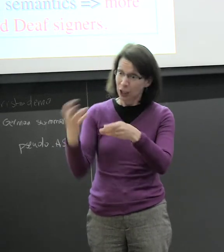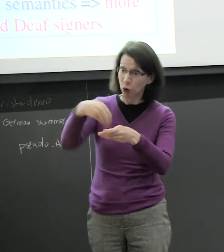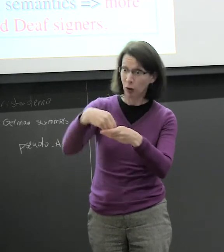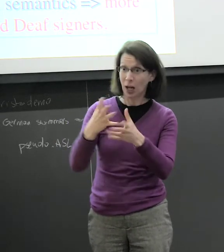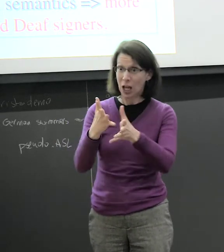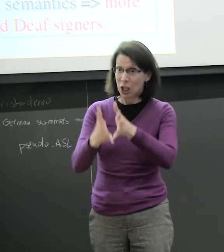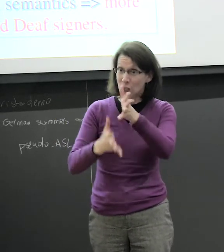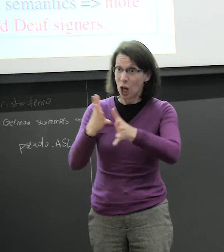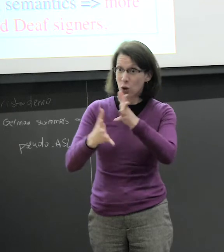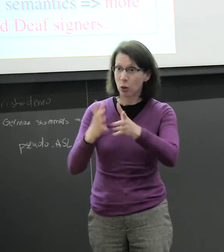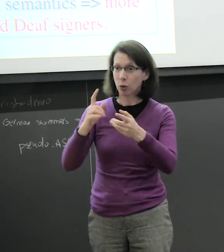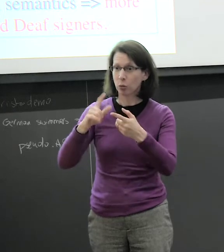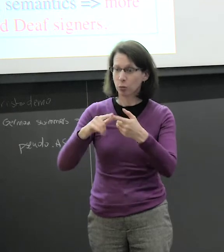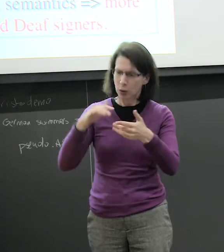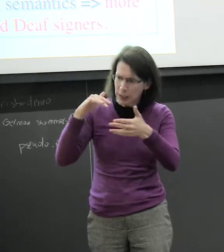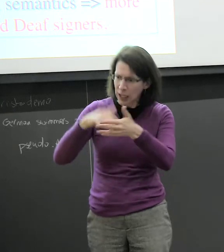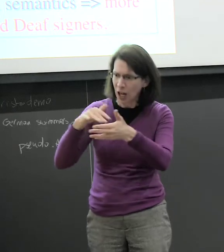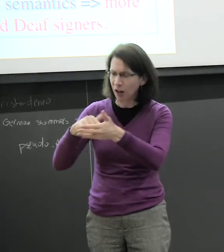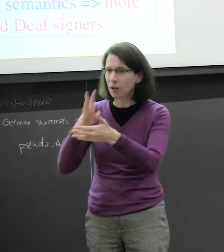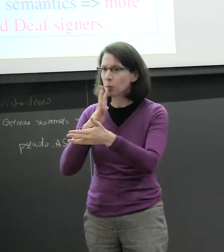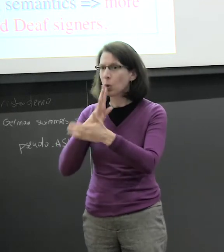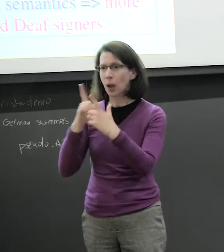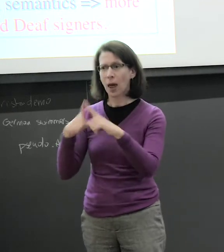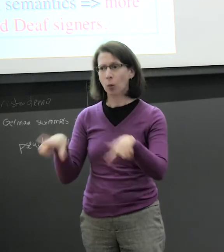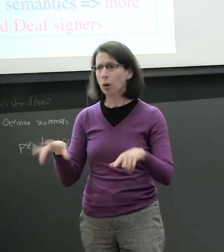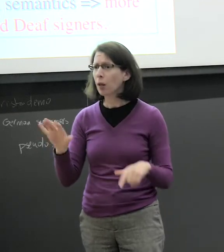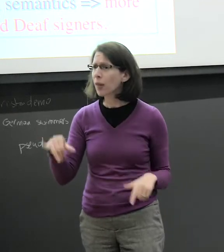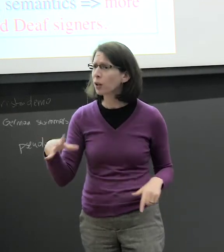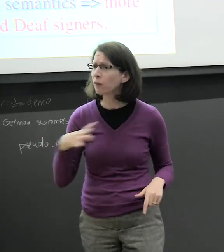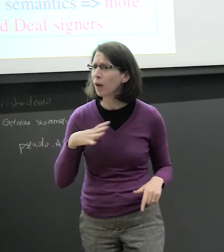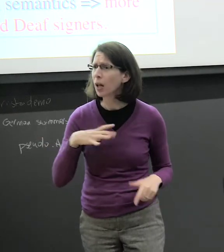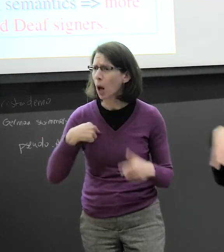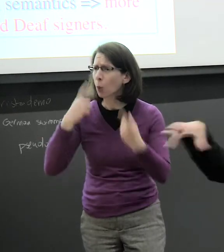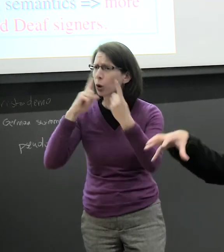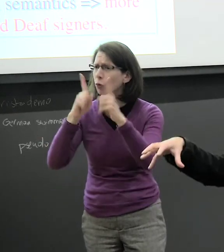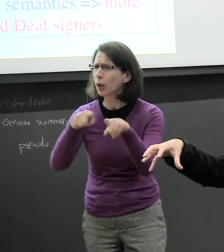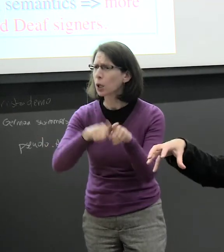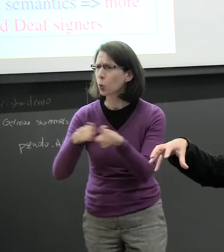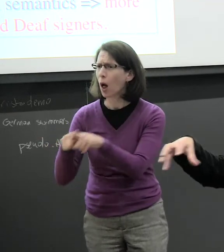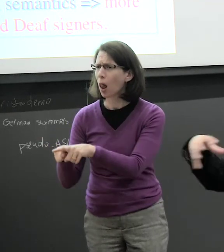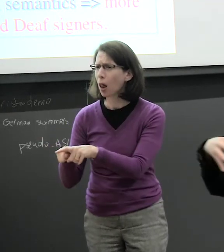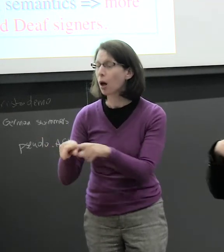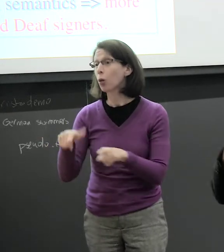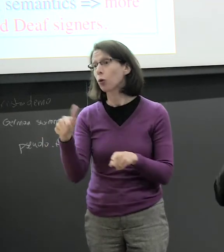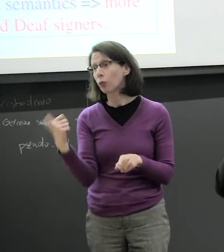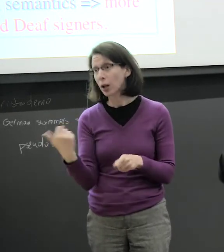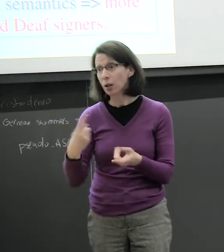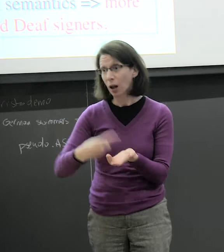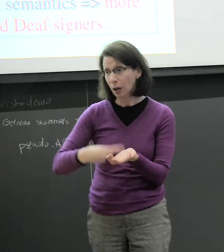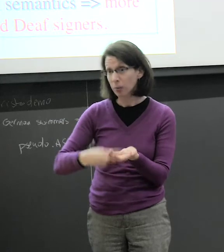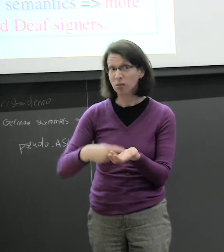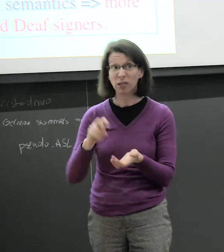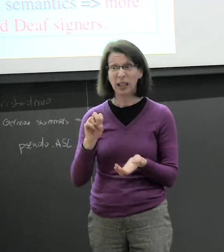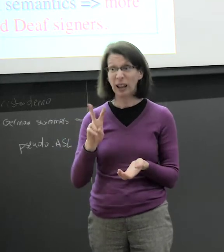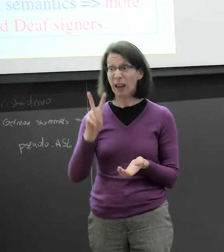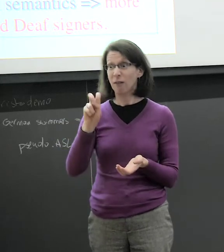gestures into the study of spoken language. That's entirely fine, I would agree as well. And then the rest of the argument was